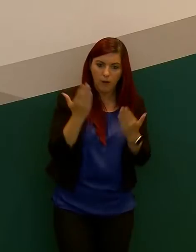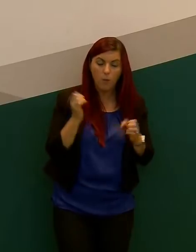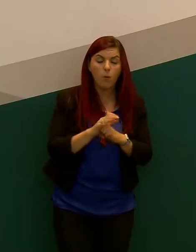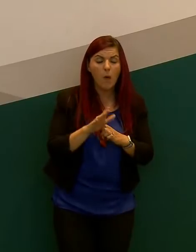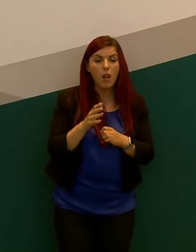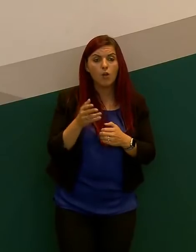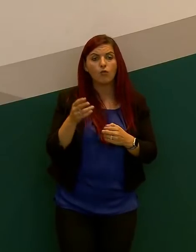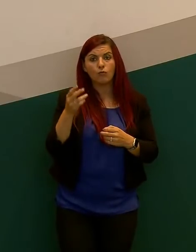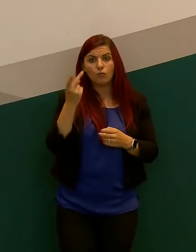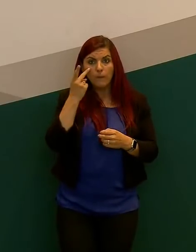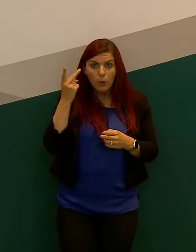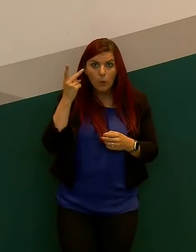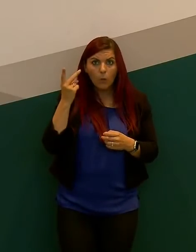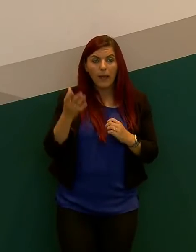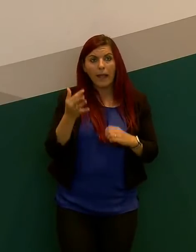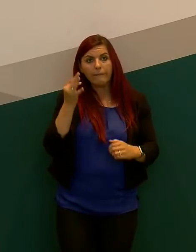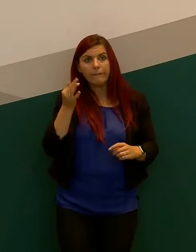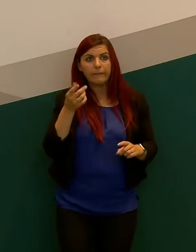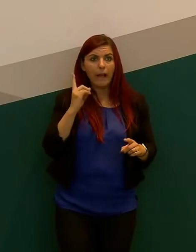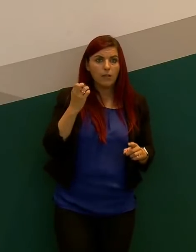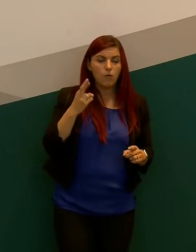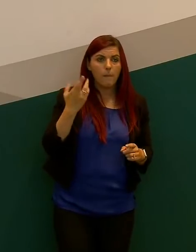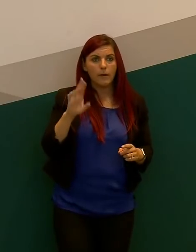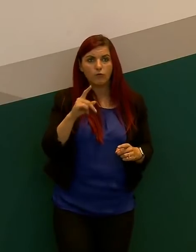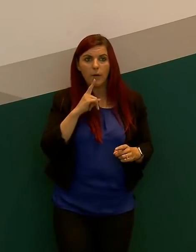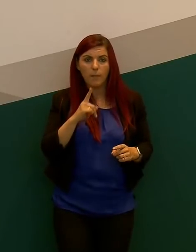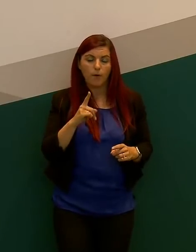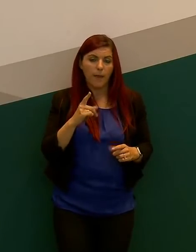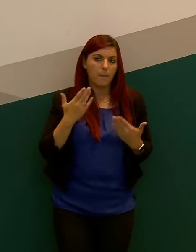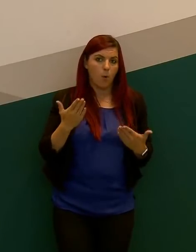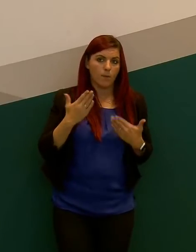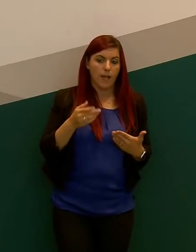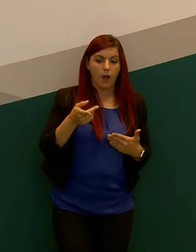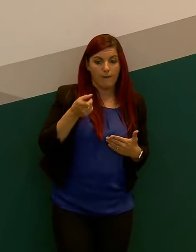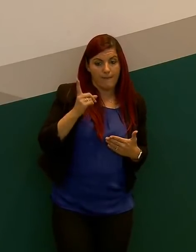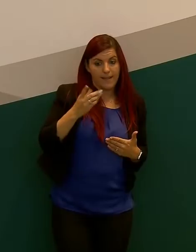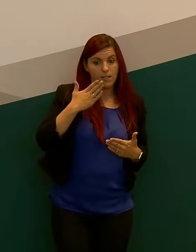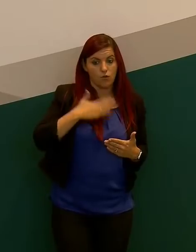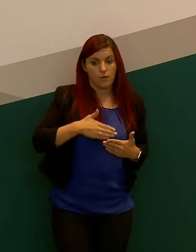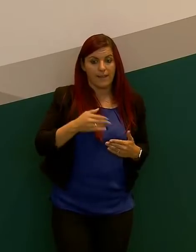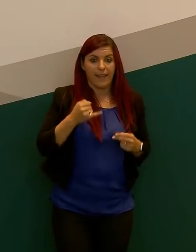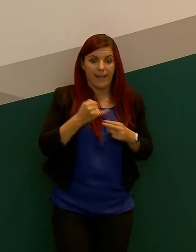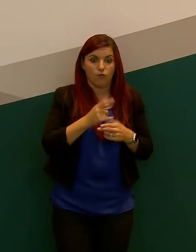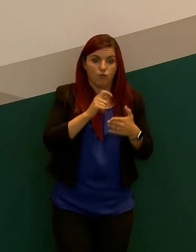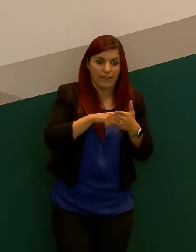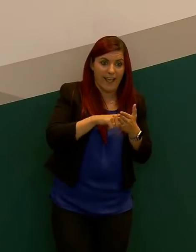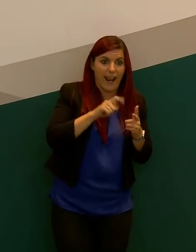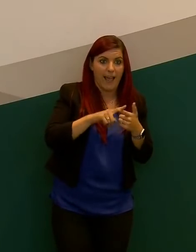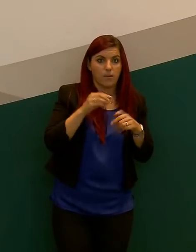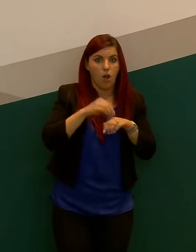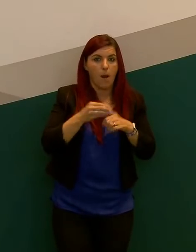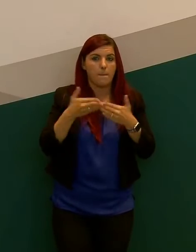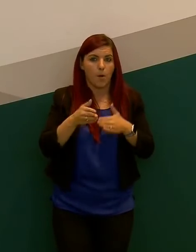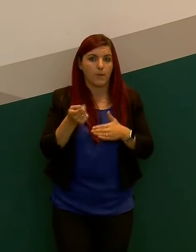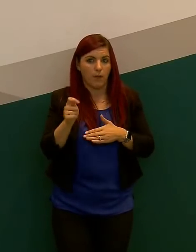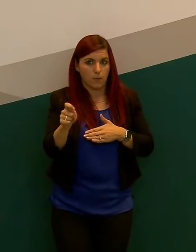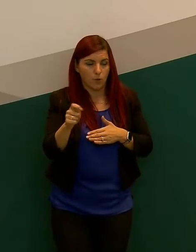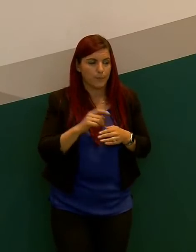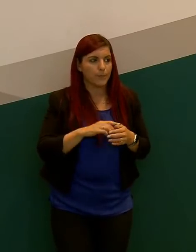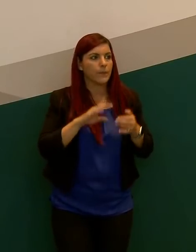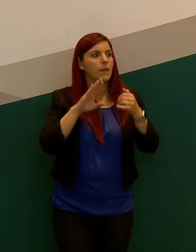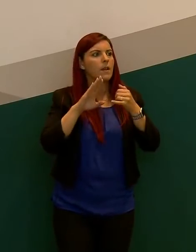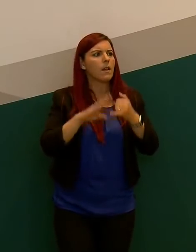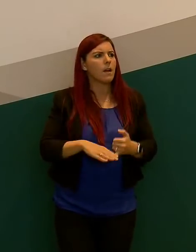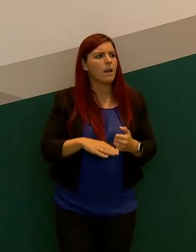strong continuing advice is for people to wear face coverings in retail environments. And finally for myself, there was a